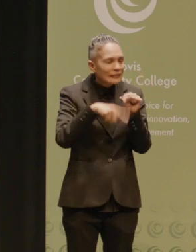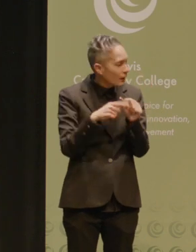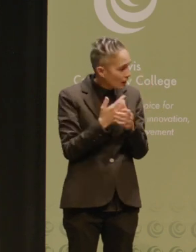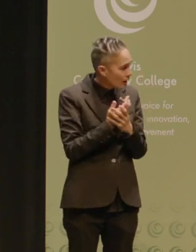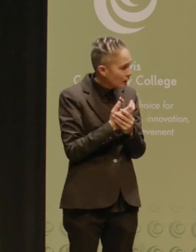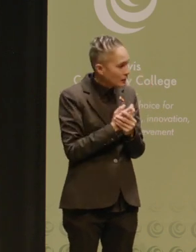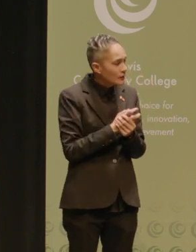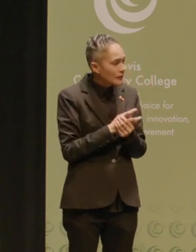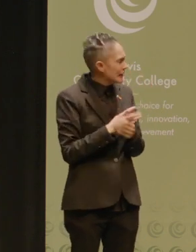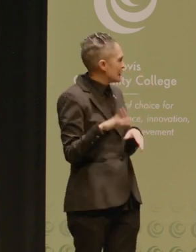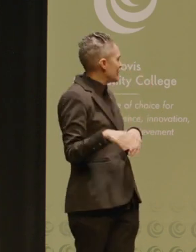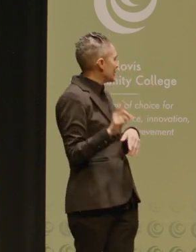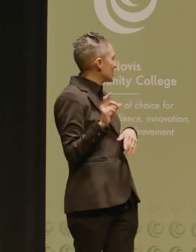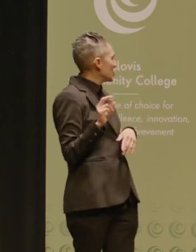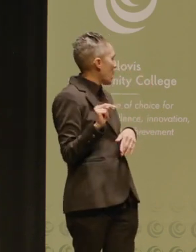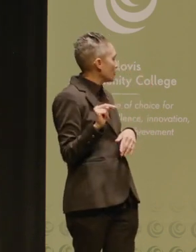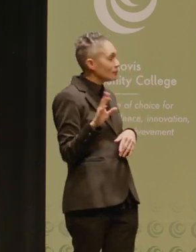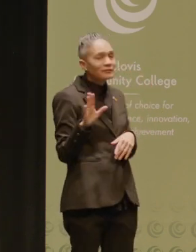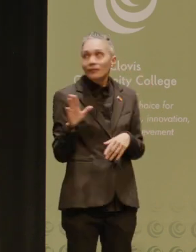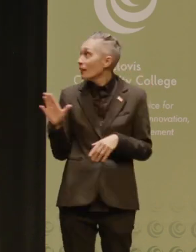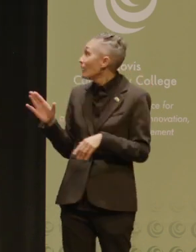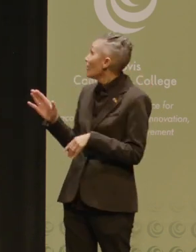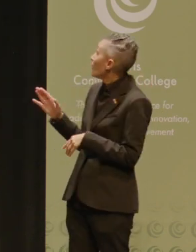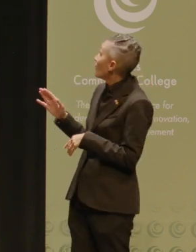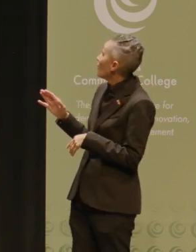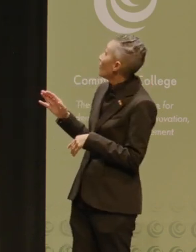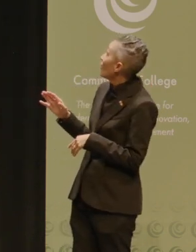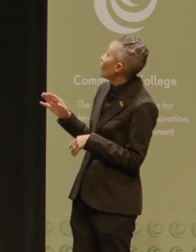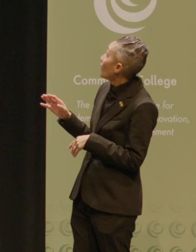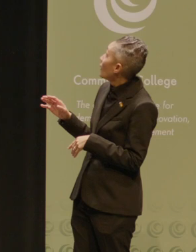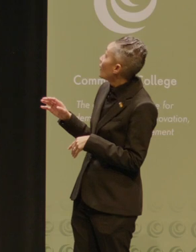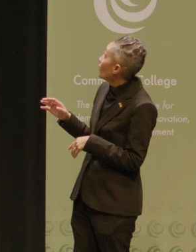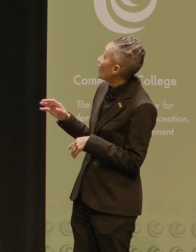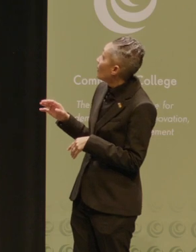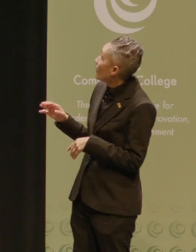It's too small, Don. Okay, the other thing we could do is go to